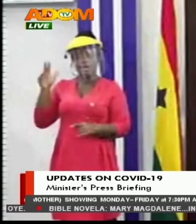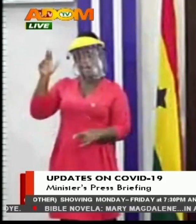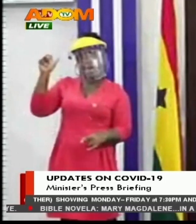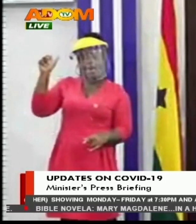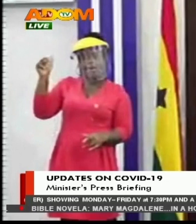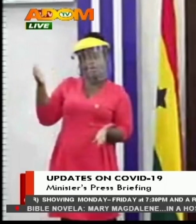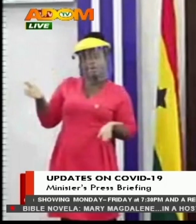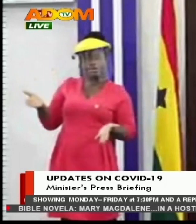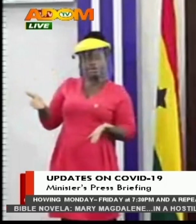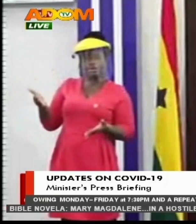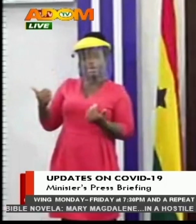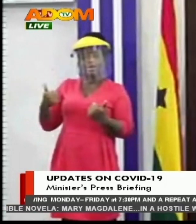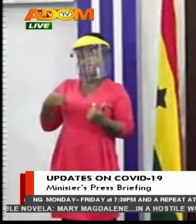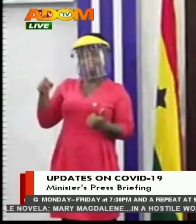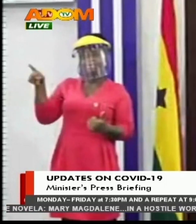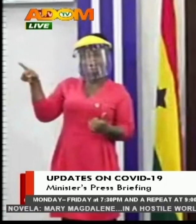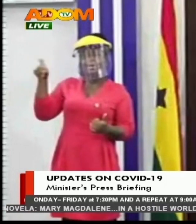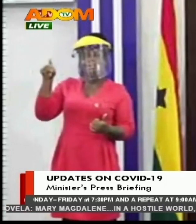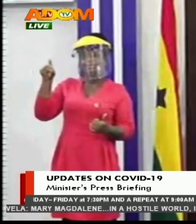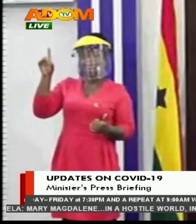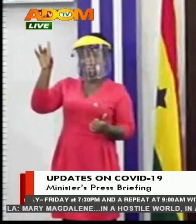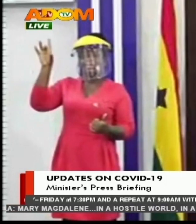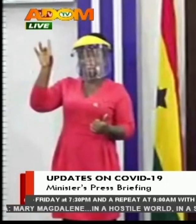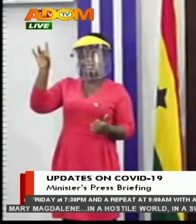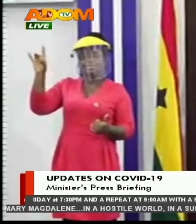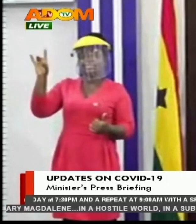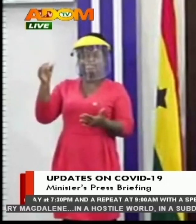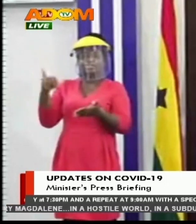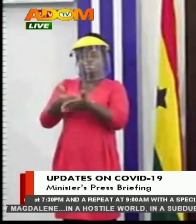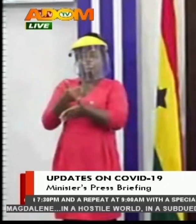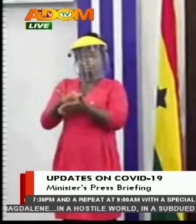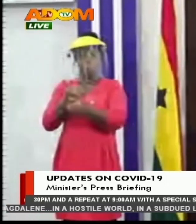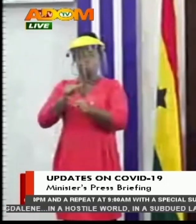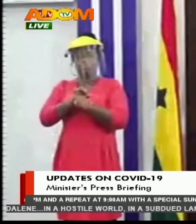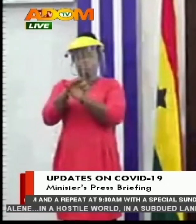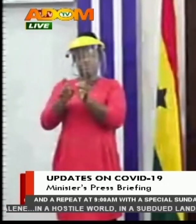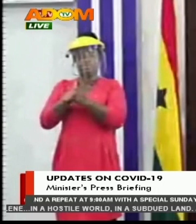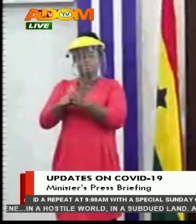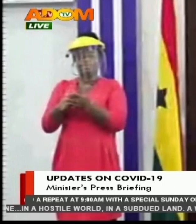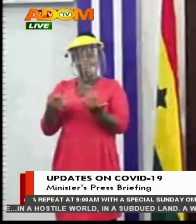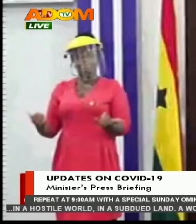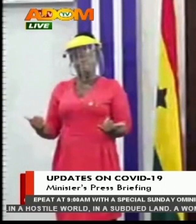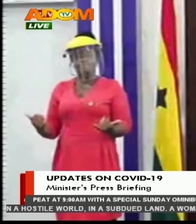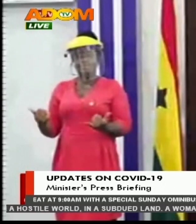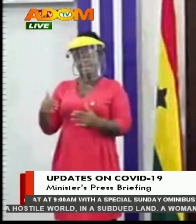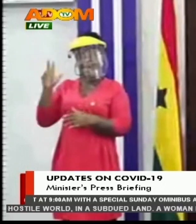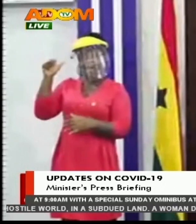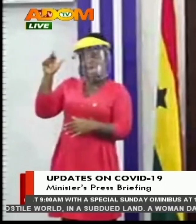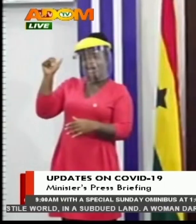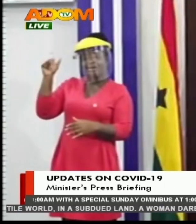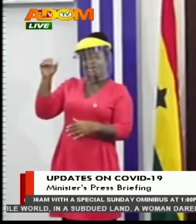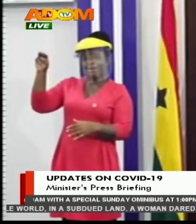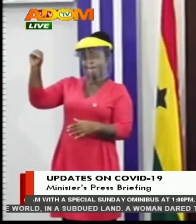and which had also reported 12. That tells you that the number of districts reporting huge numbers in Greater Accra has continued to come